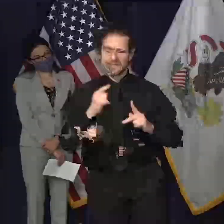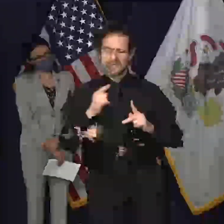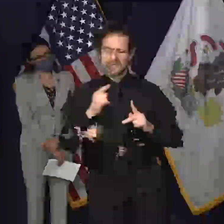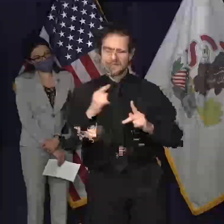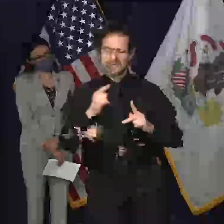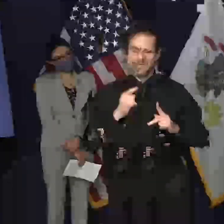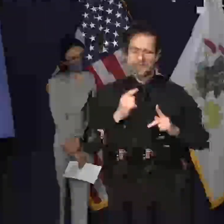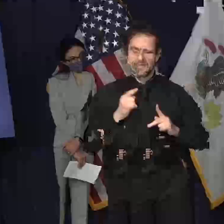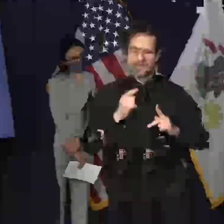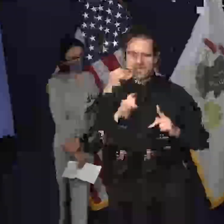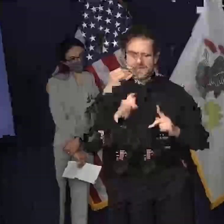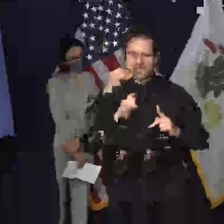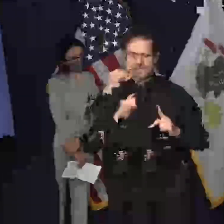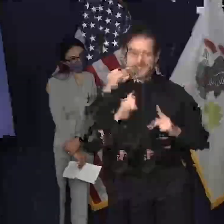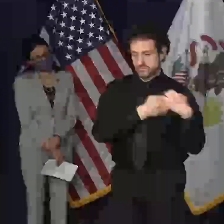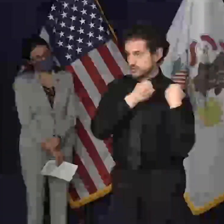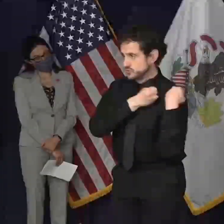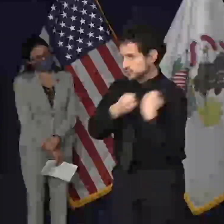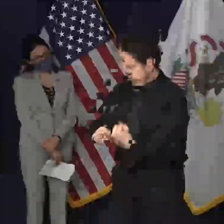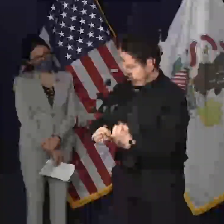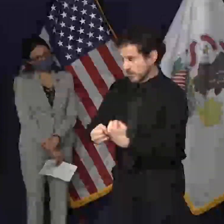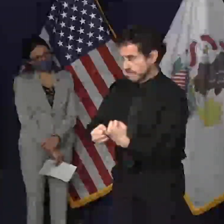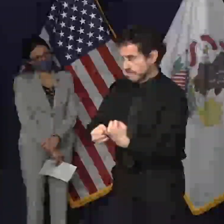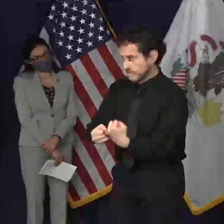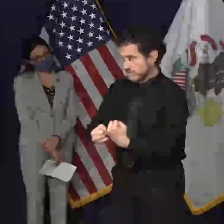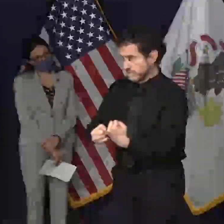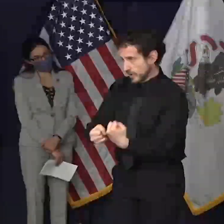pickup, drive-through,